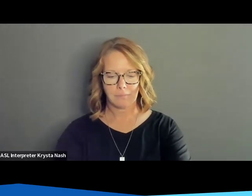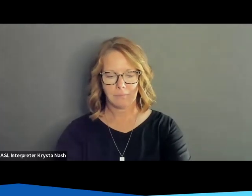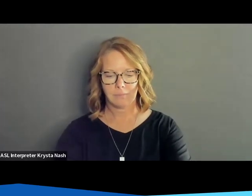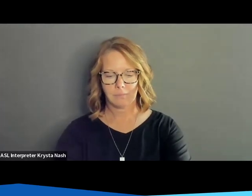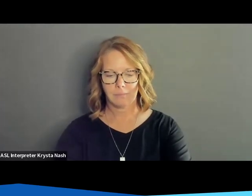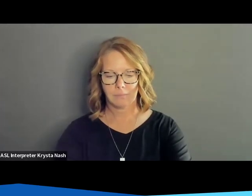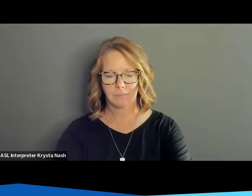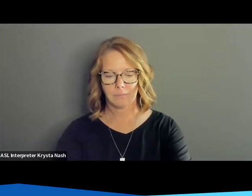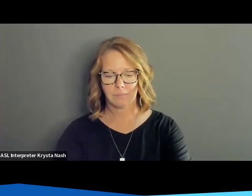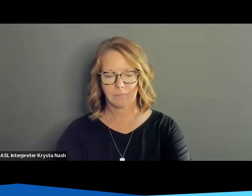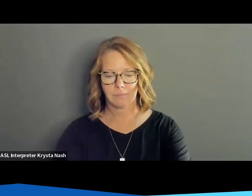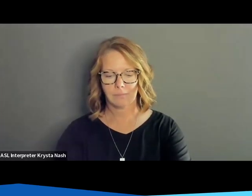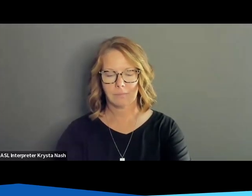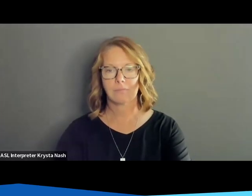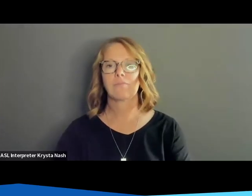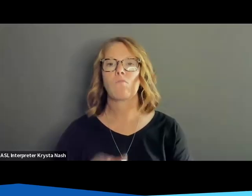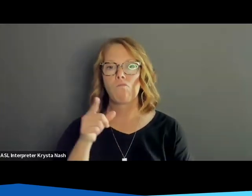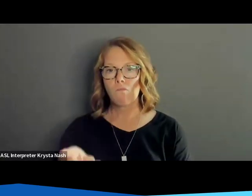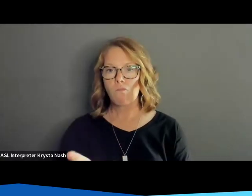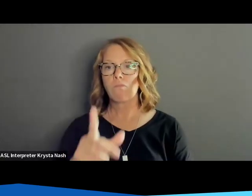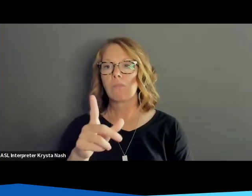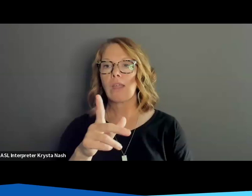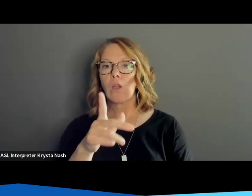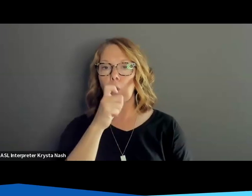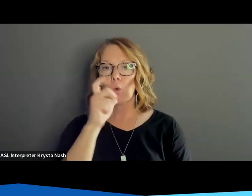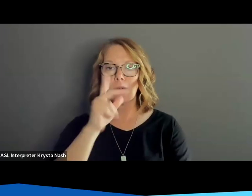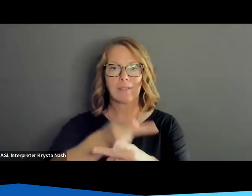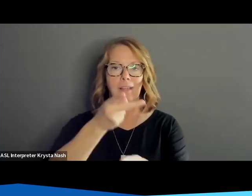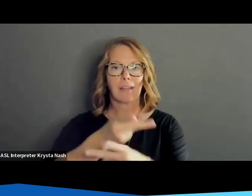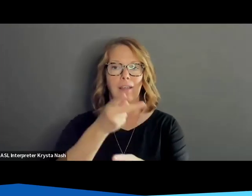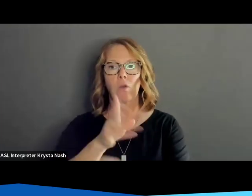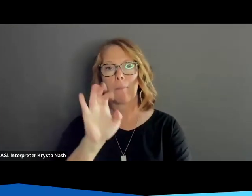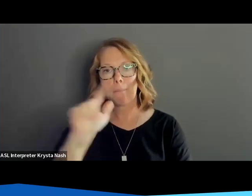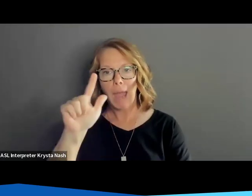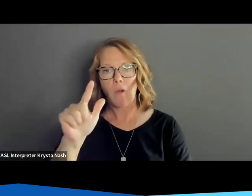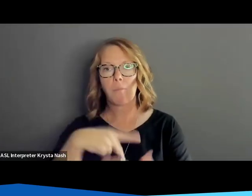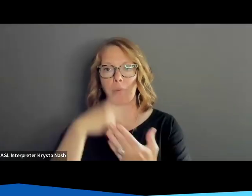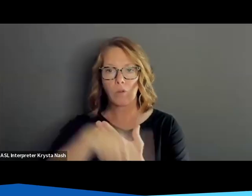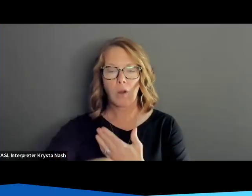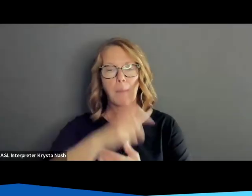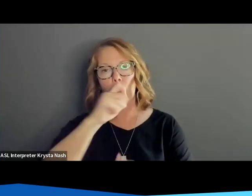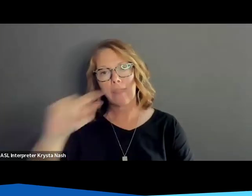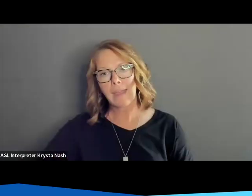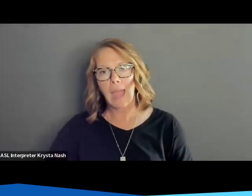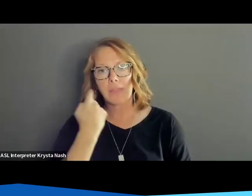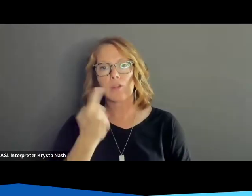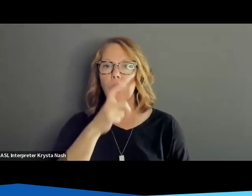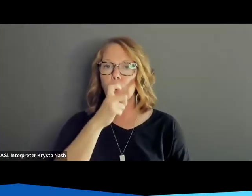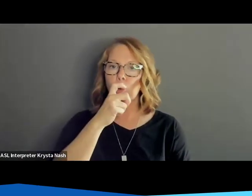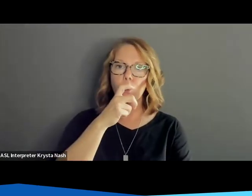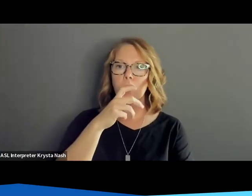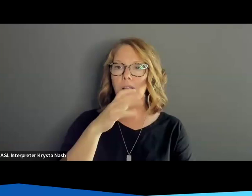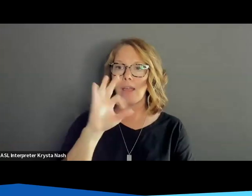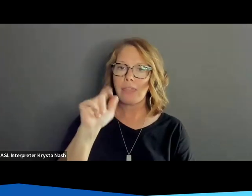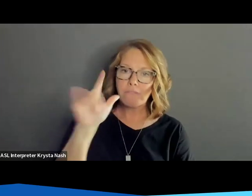if you have to stay in the hospital, check and see who's going to do your bowel program. Will they be catheterizing you? Will they put a Foley in you? What is going to happen